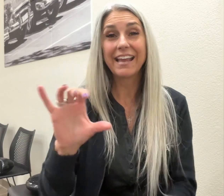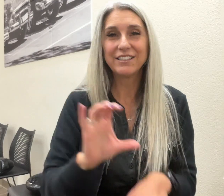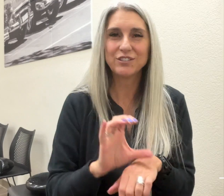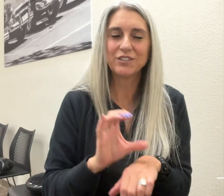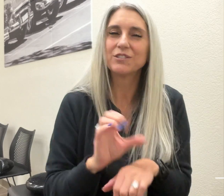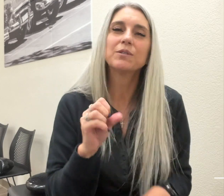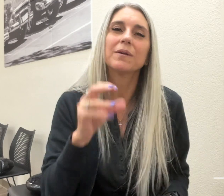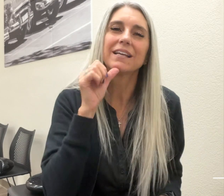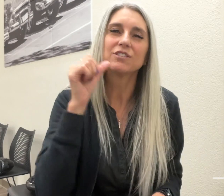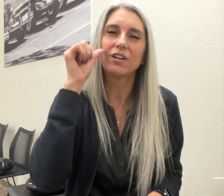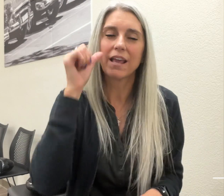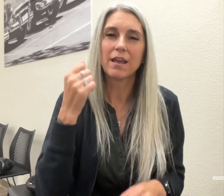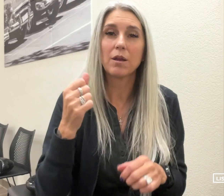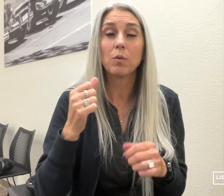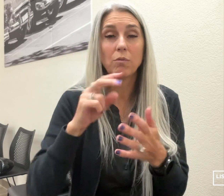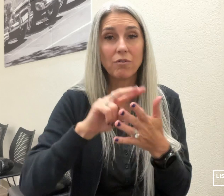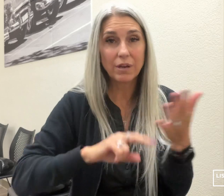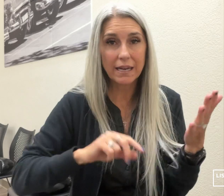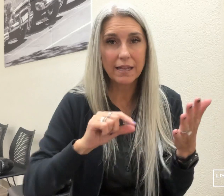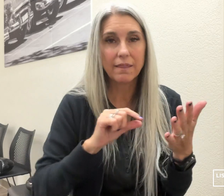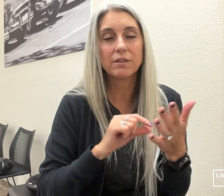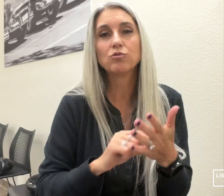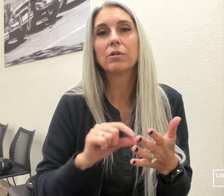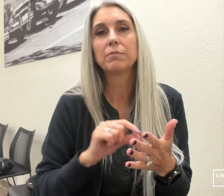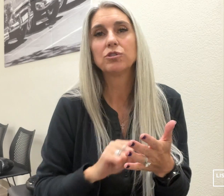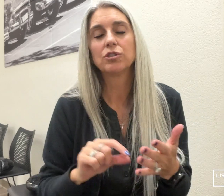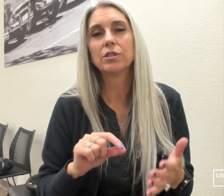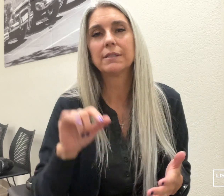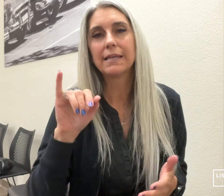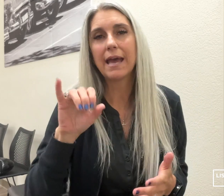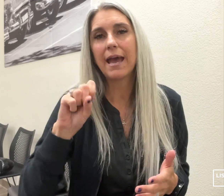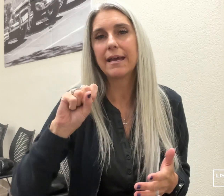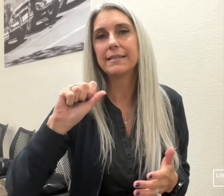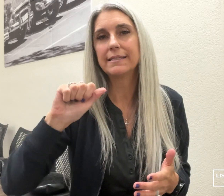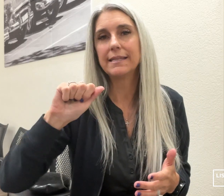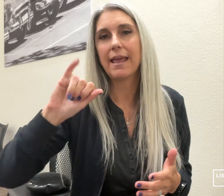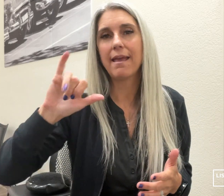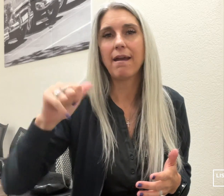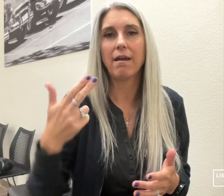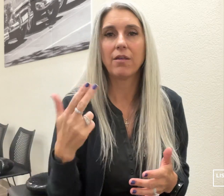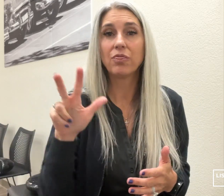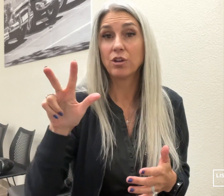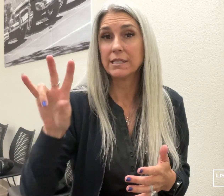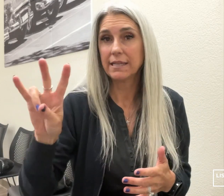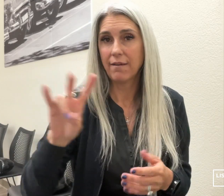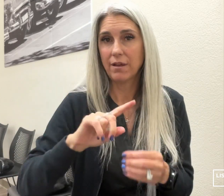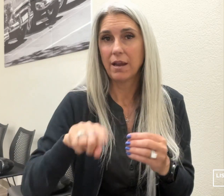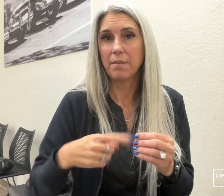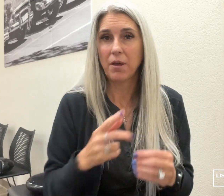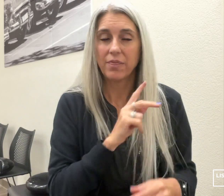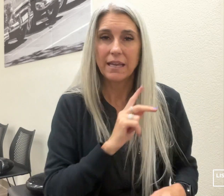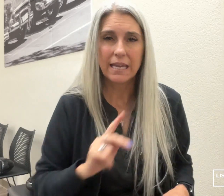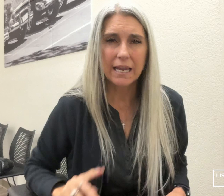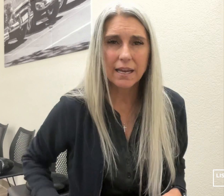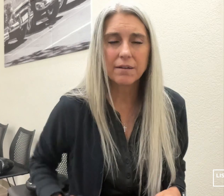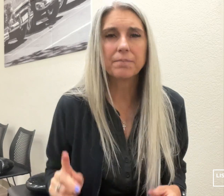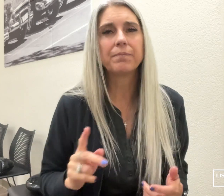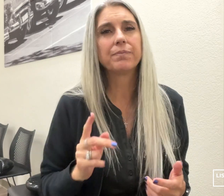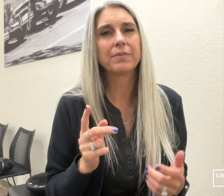Hey, church. So yesterday we were reading the scriptures in Isaiah 37 about King Hezekiah laying out